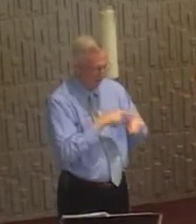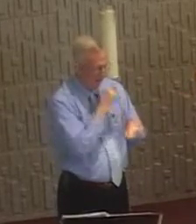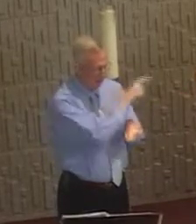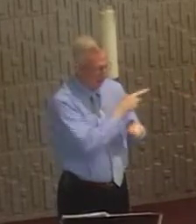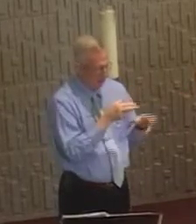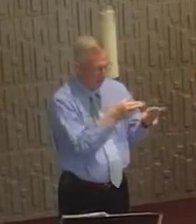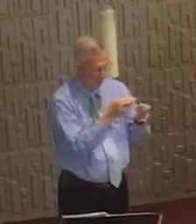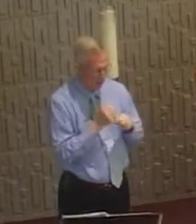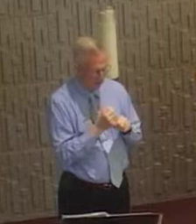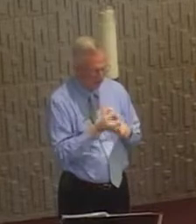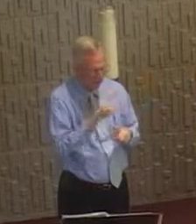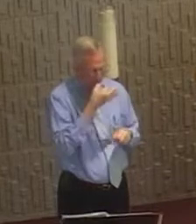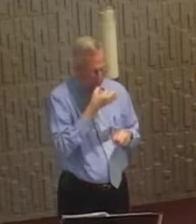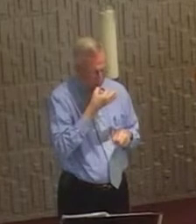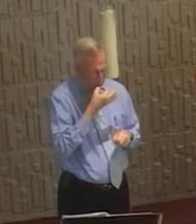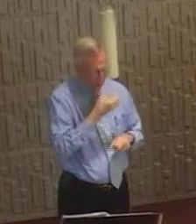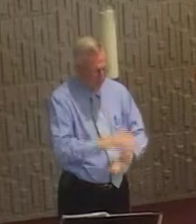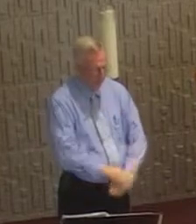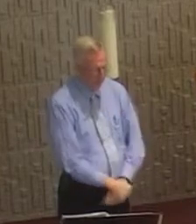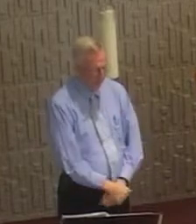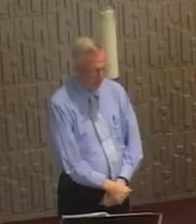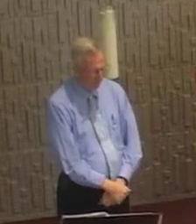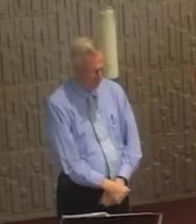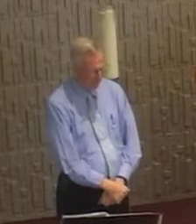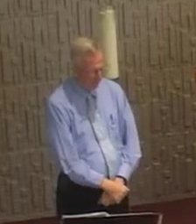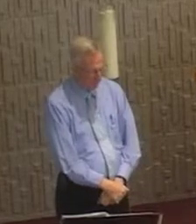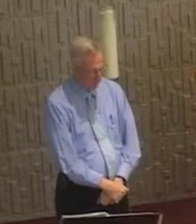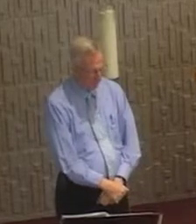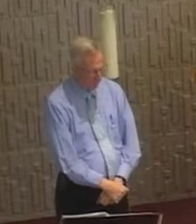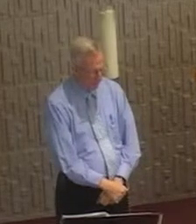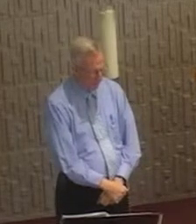and divinity. Each time I gather with you.